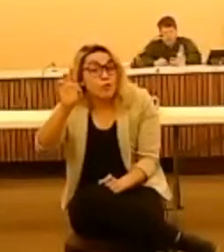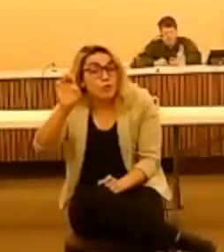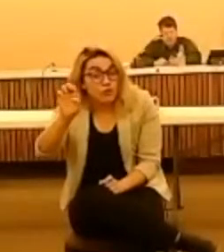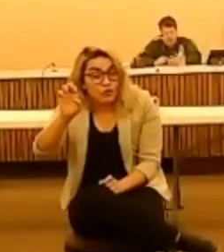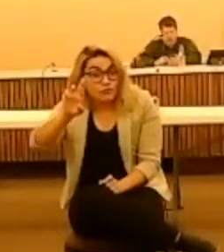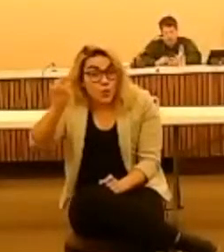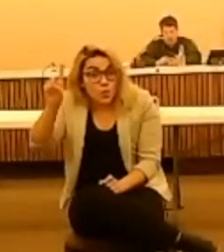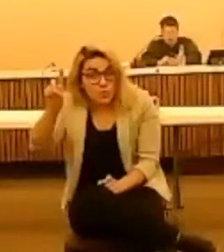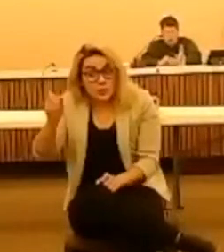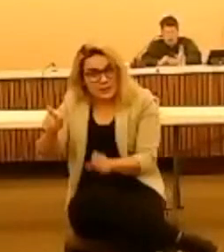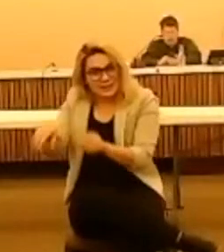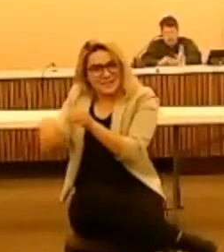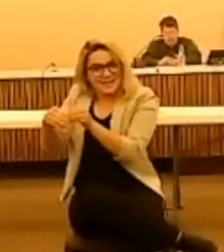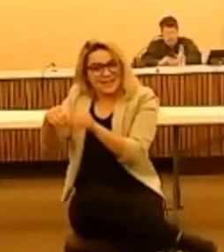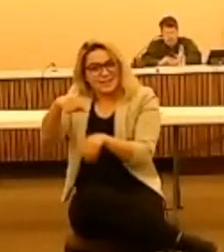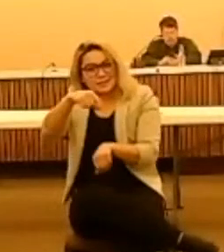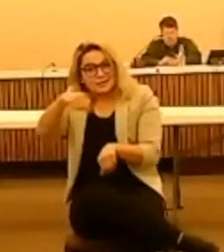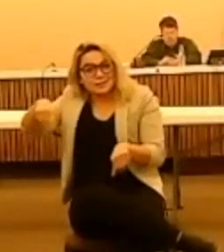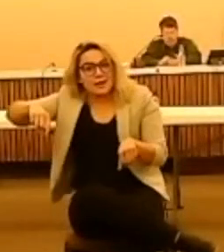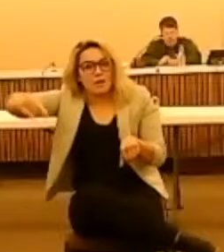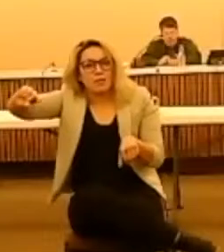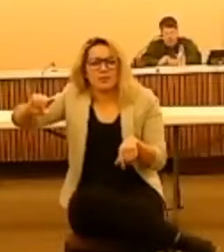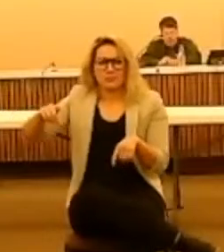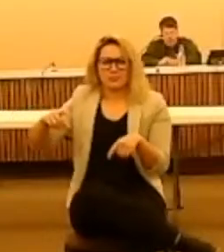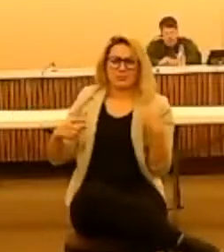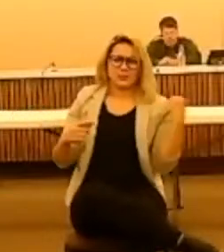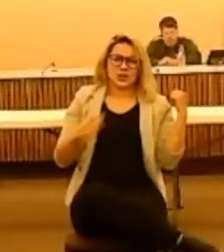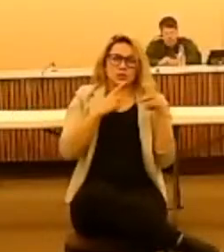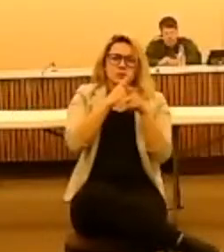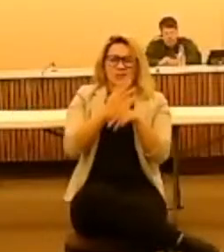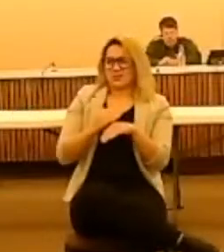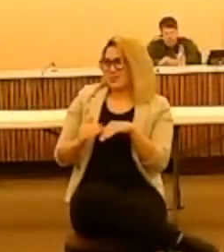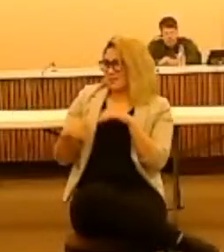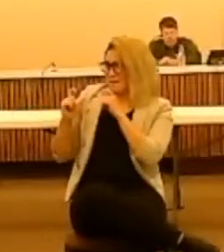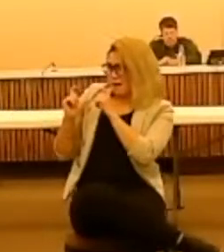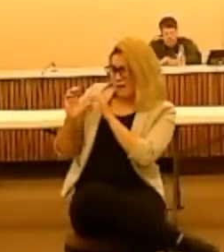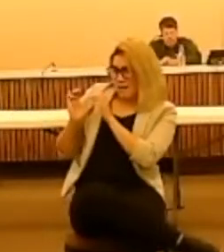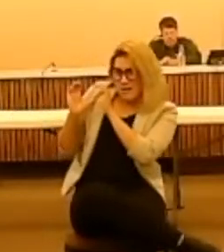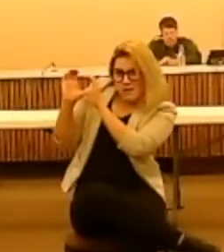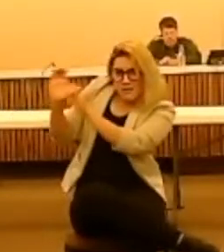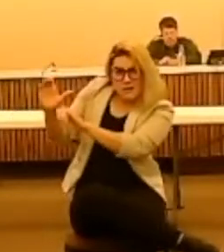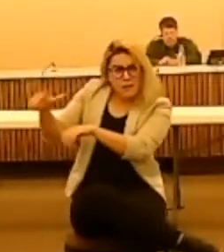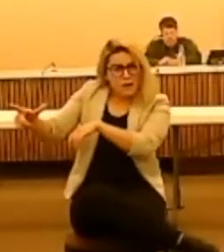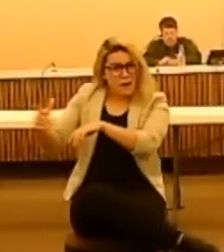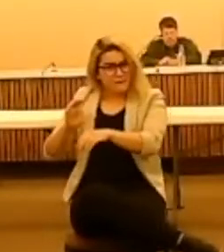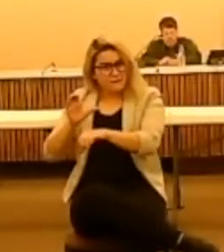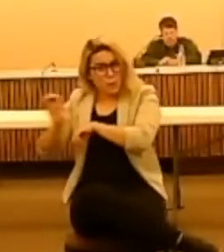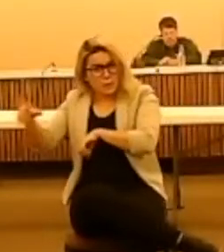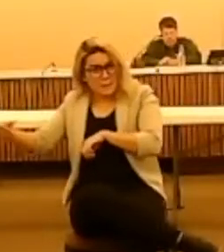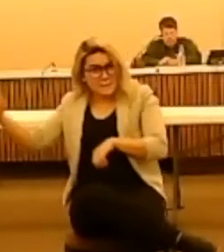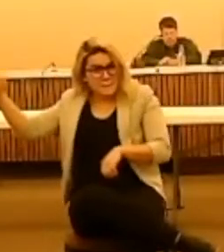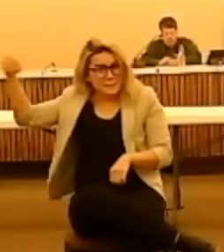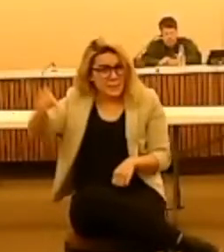So it would be an unfair burden to put that on them if it's not in front of